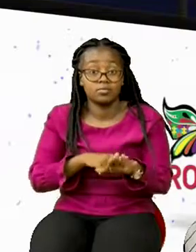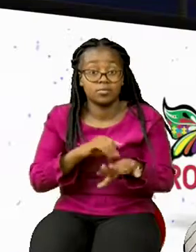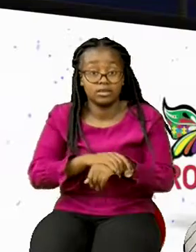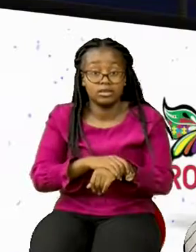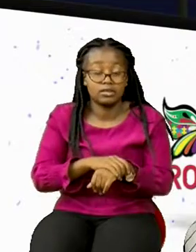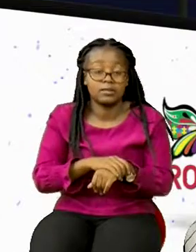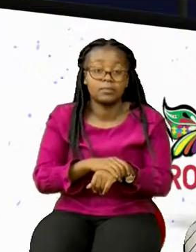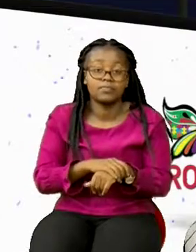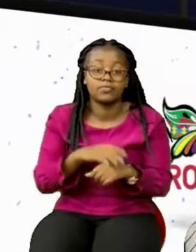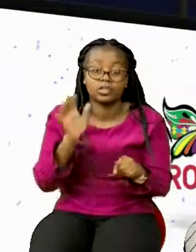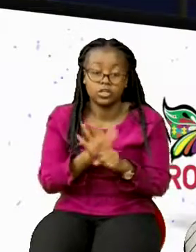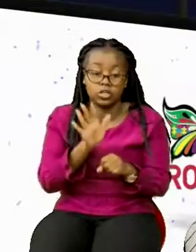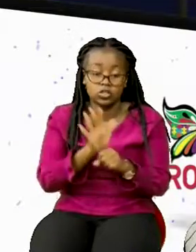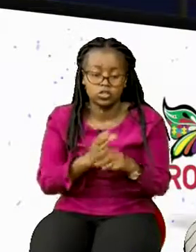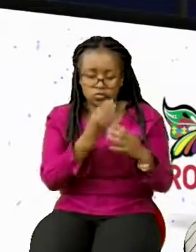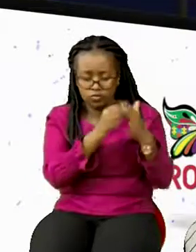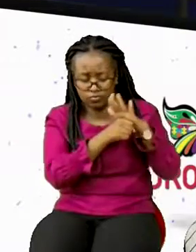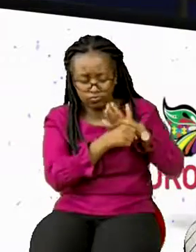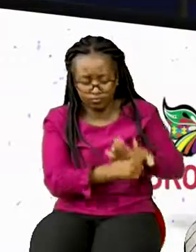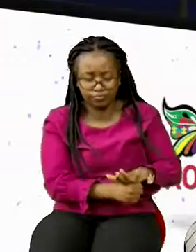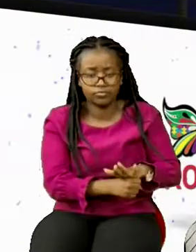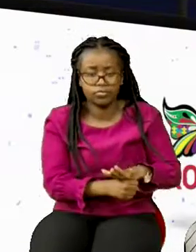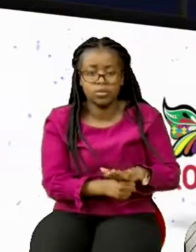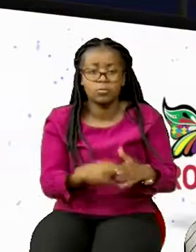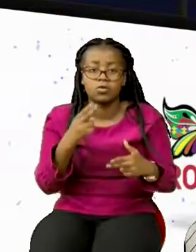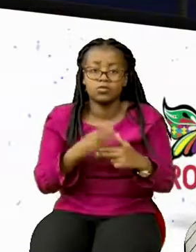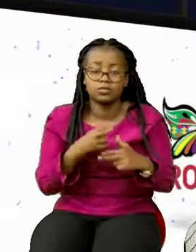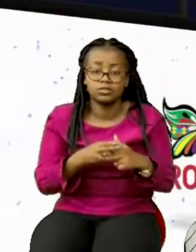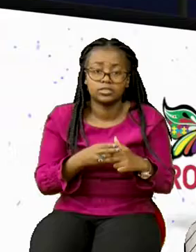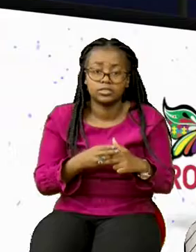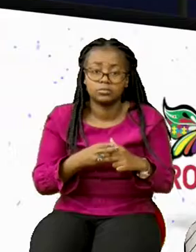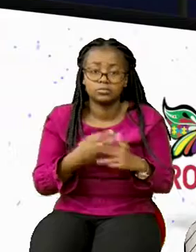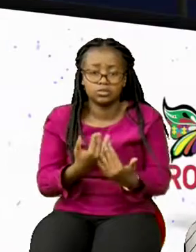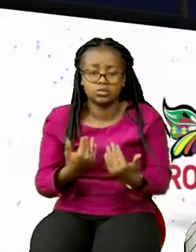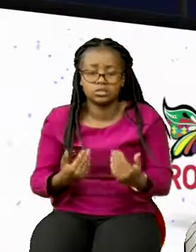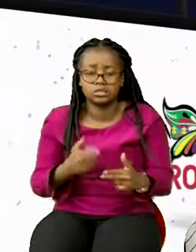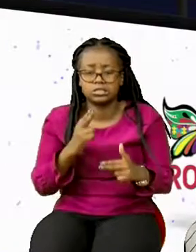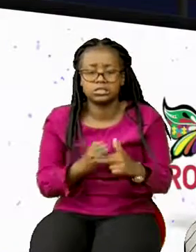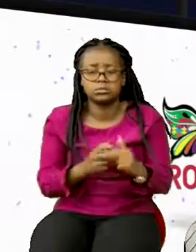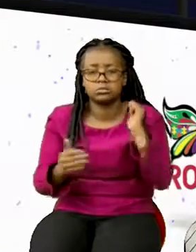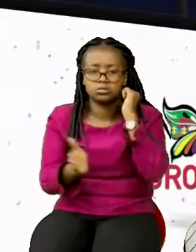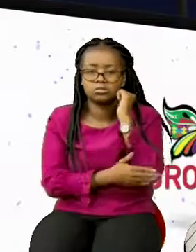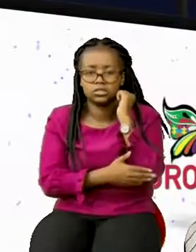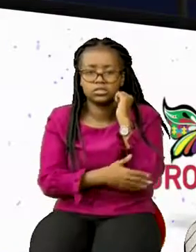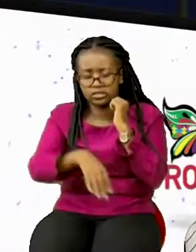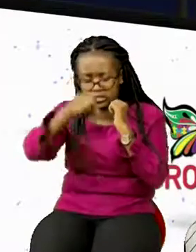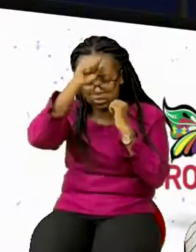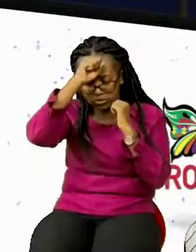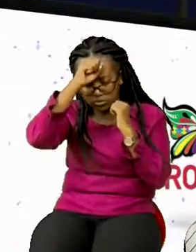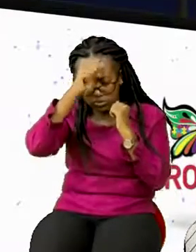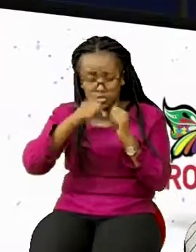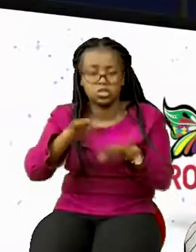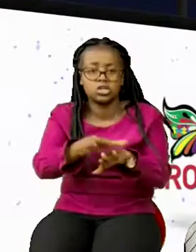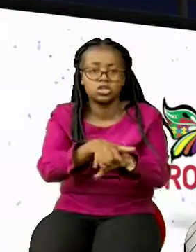find that there will be a lot of stigma in terms of naming children names that are not appropriate, like stupid, like a